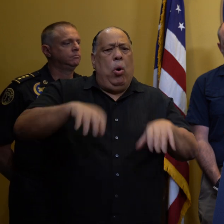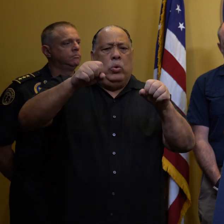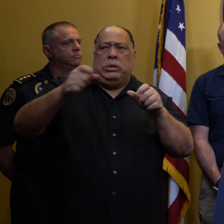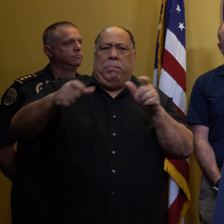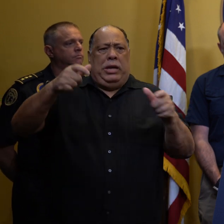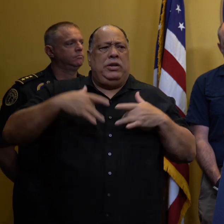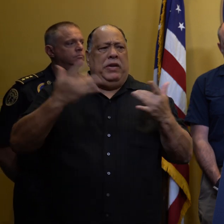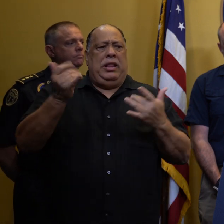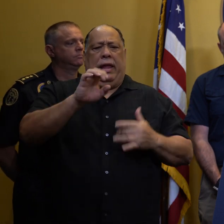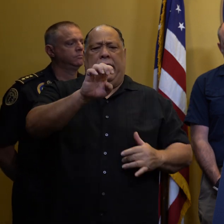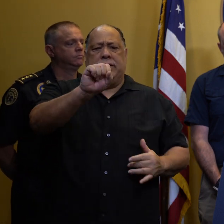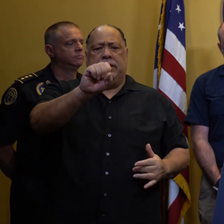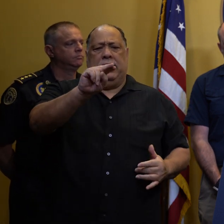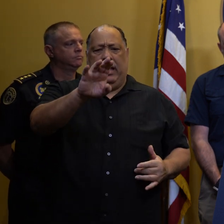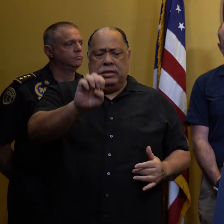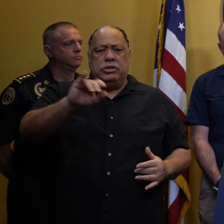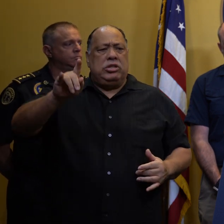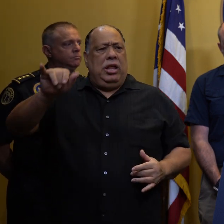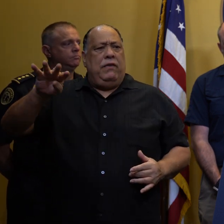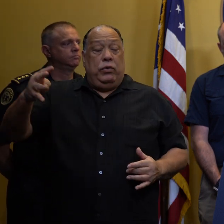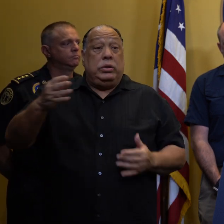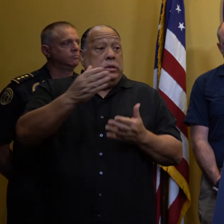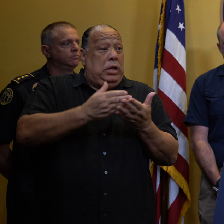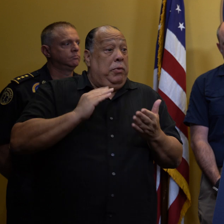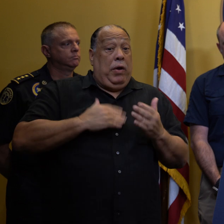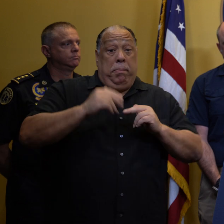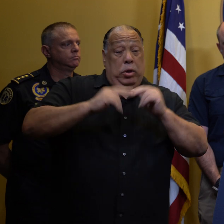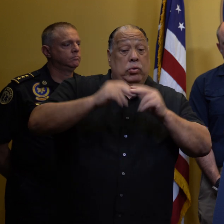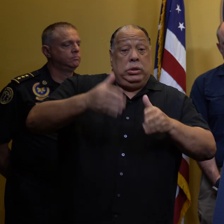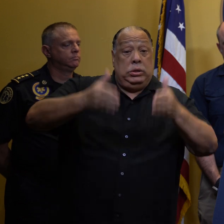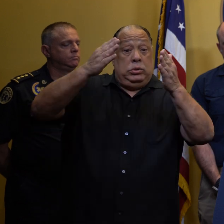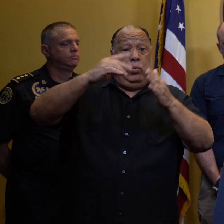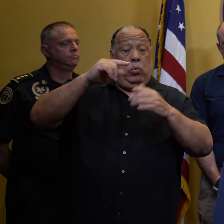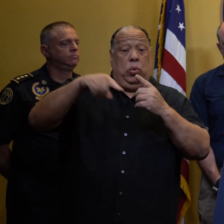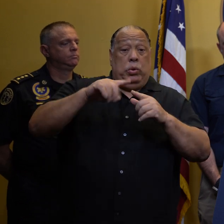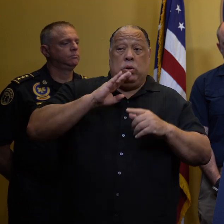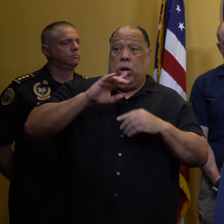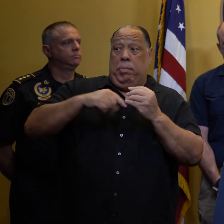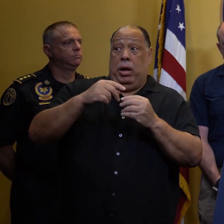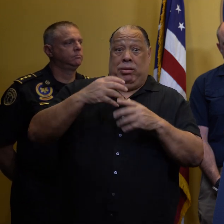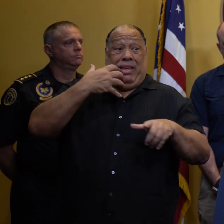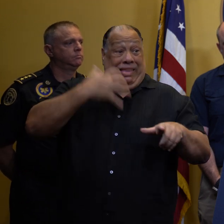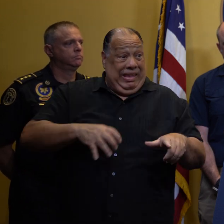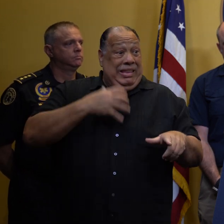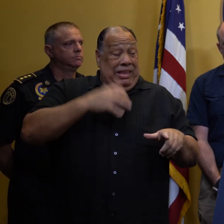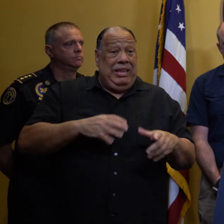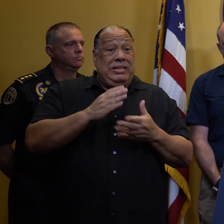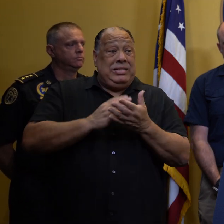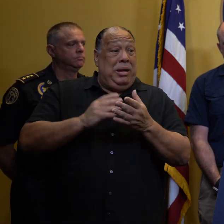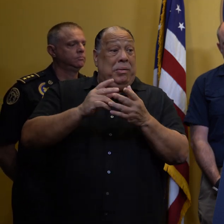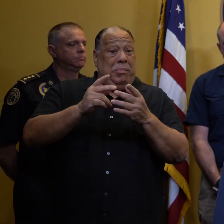events like this. And let me say this, some of our buildings, when we talk about this extreme heat, some of our facilities